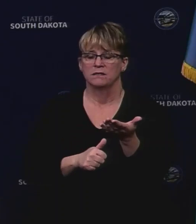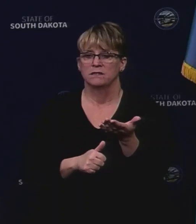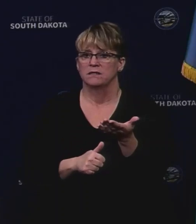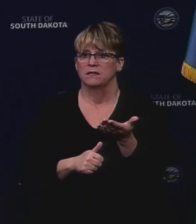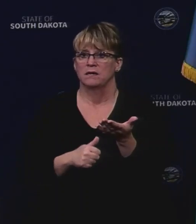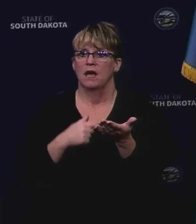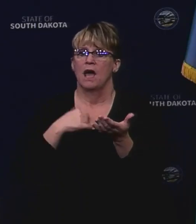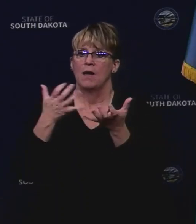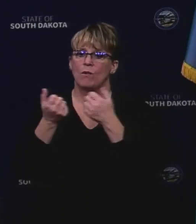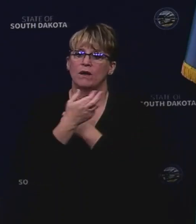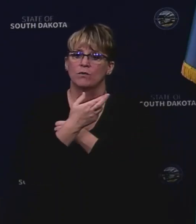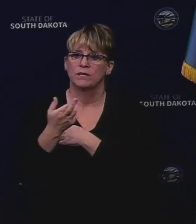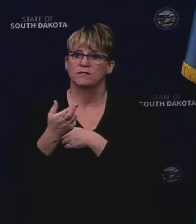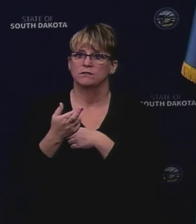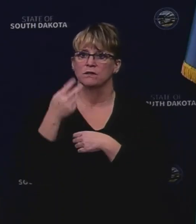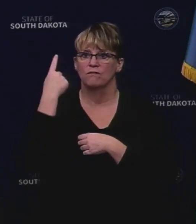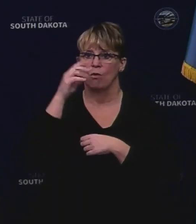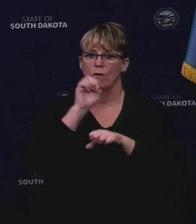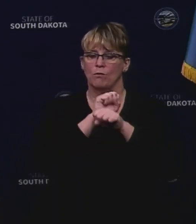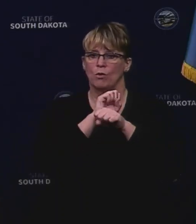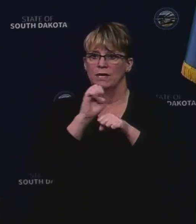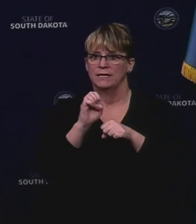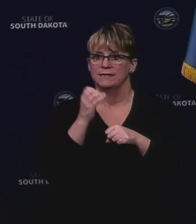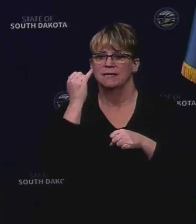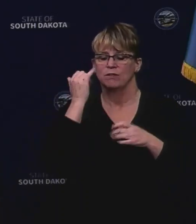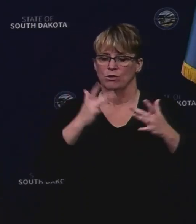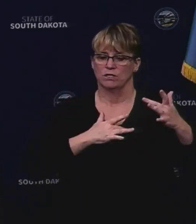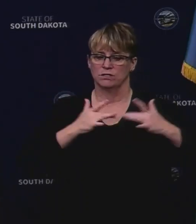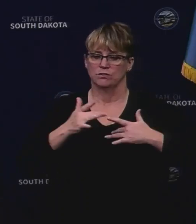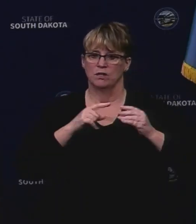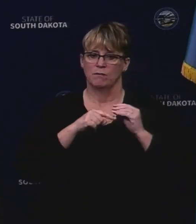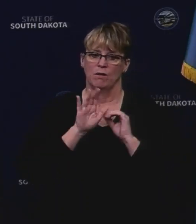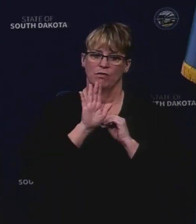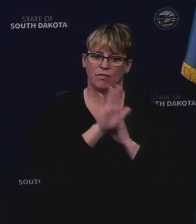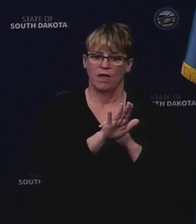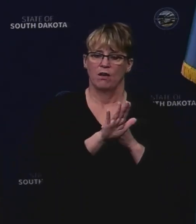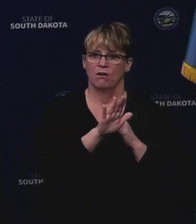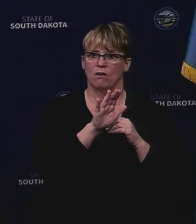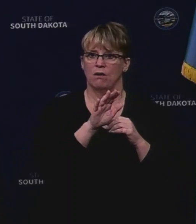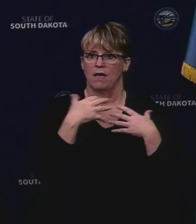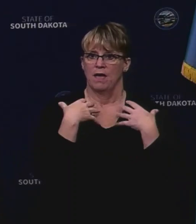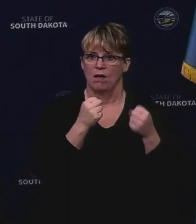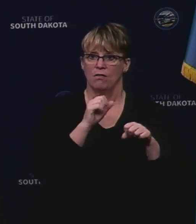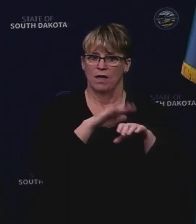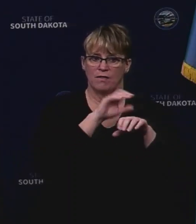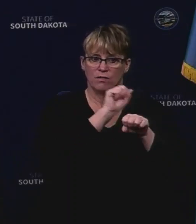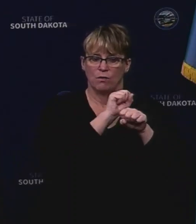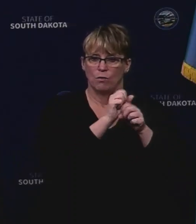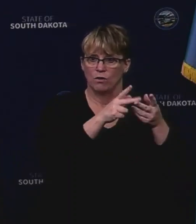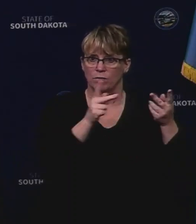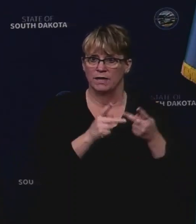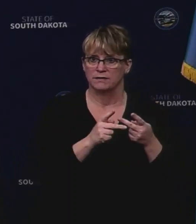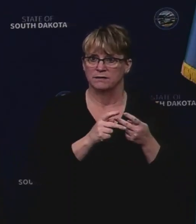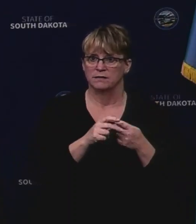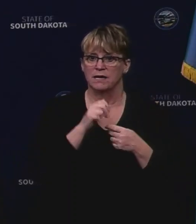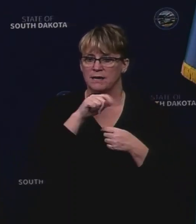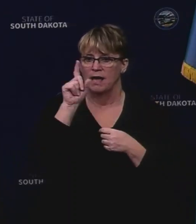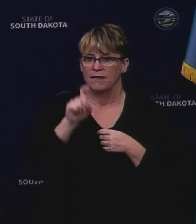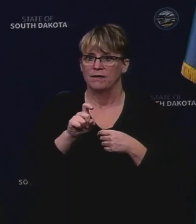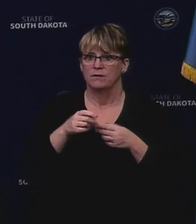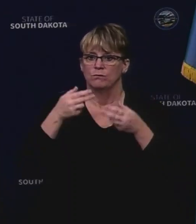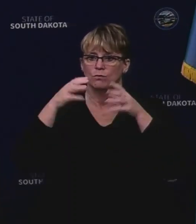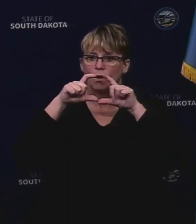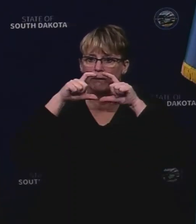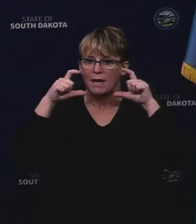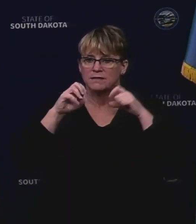looking for a resource for employees if they're concerned about their health on the workplace, not the fact that they need to wear a mask or wash their